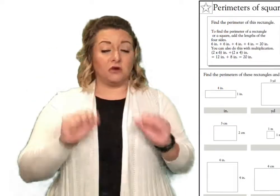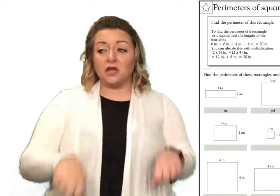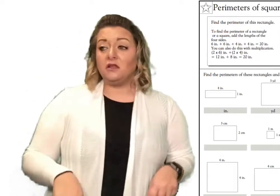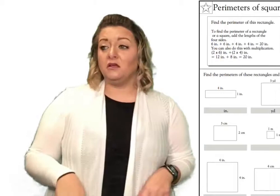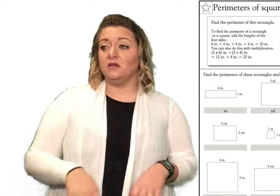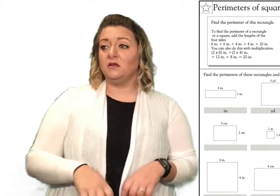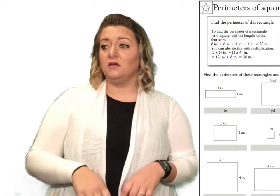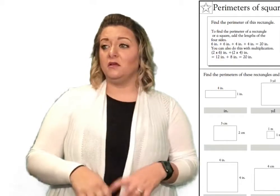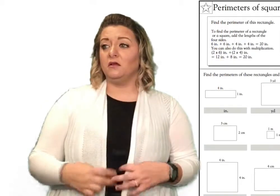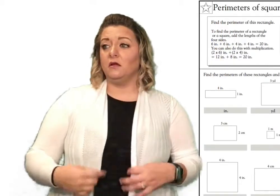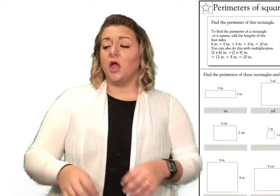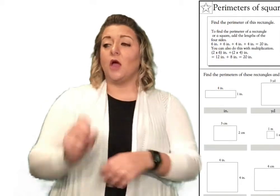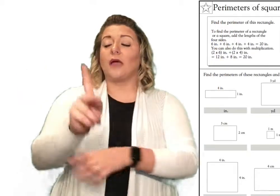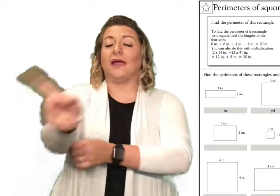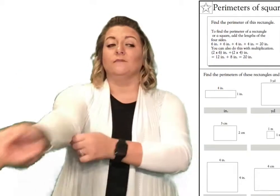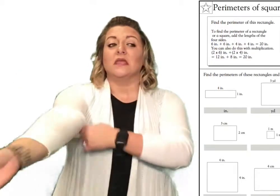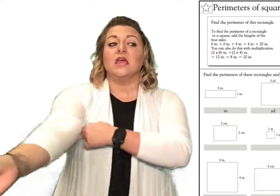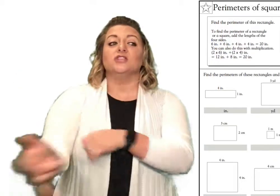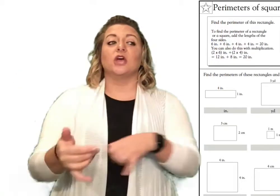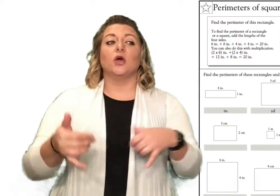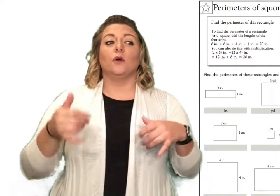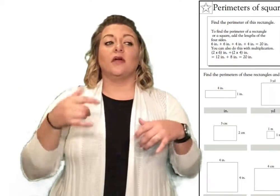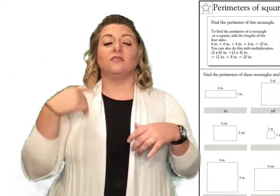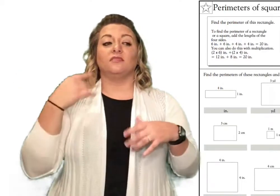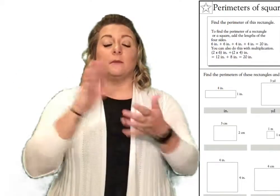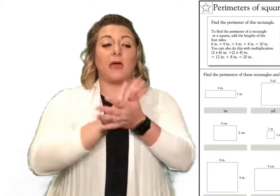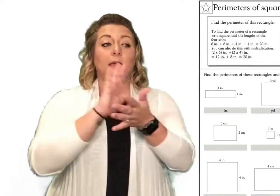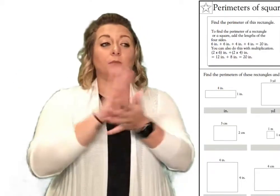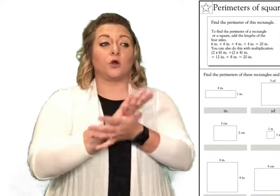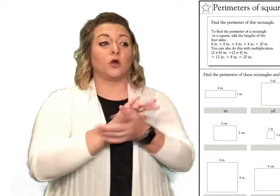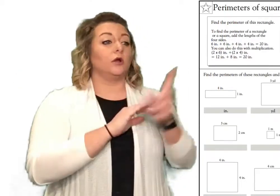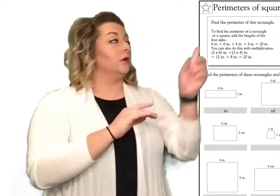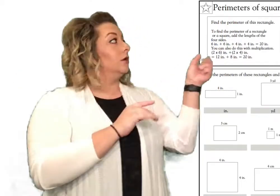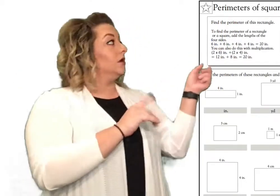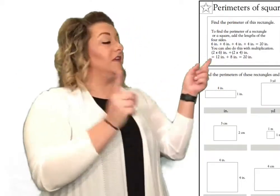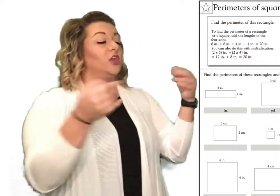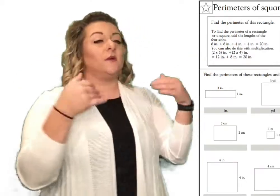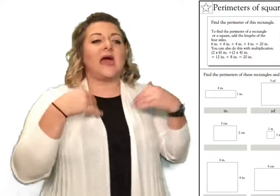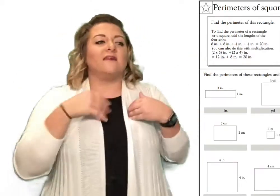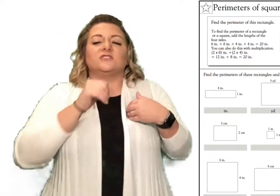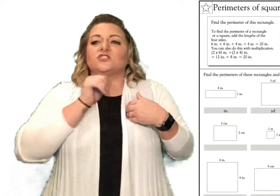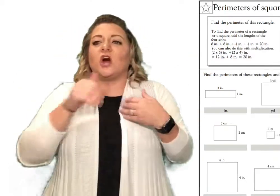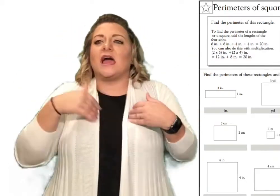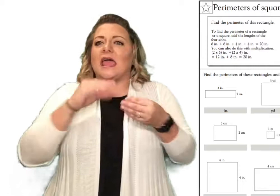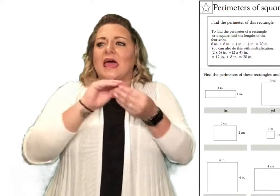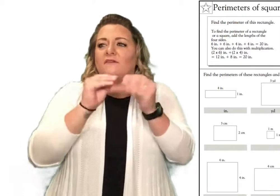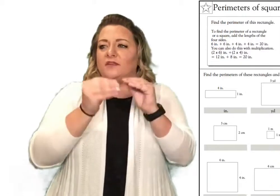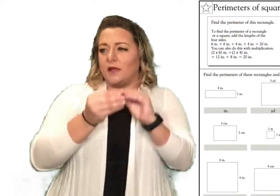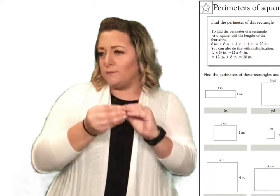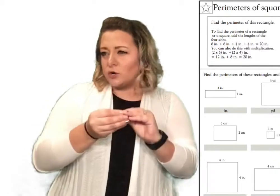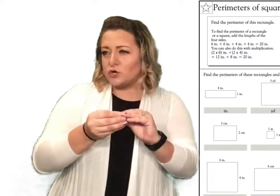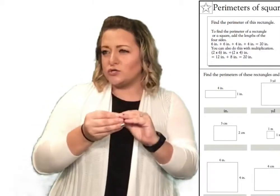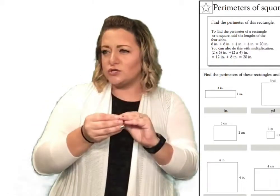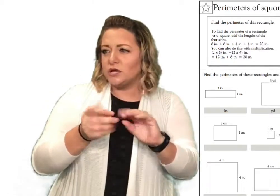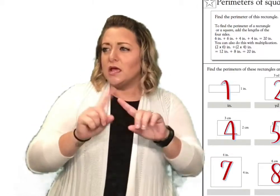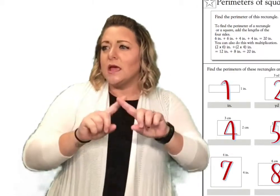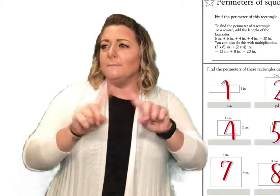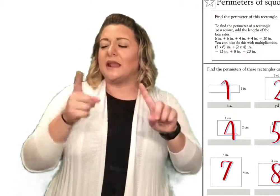could. Okay, so the paper that you have does not have numbers, but